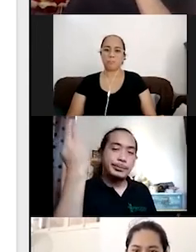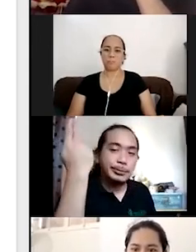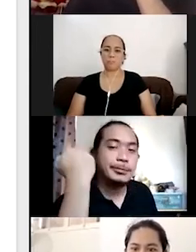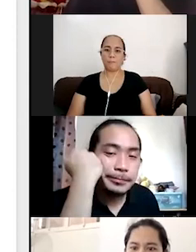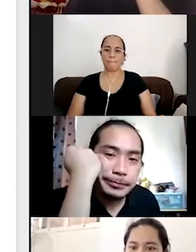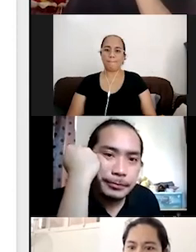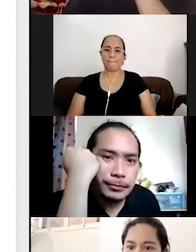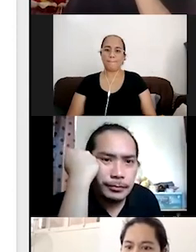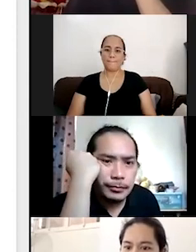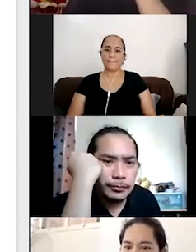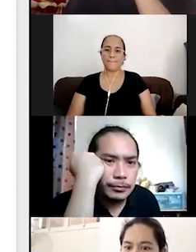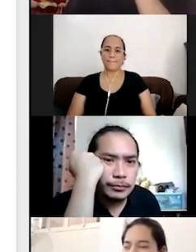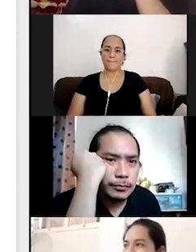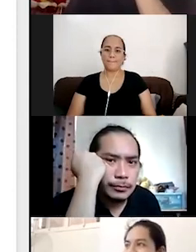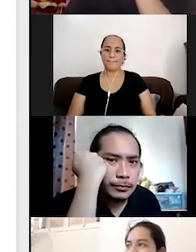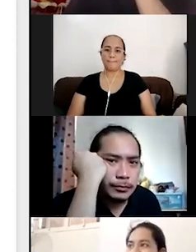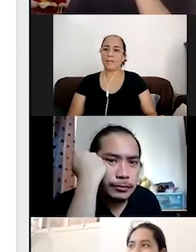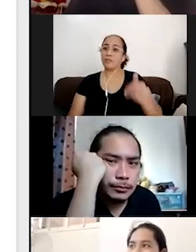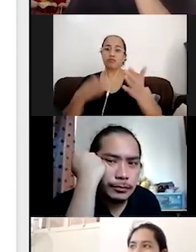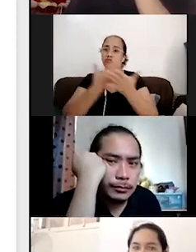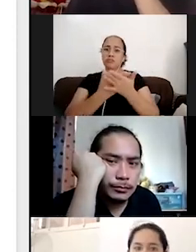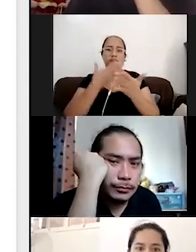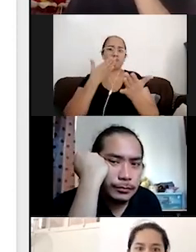do. Good, good.